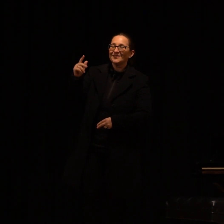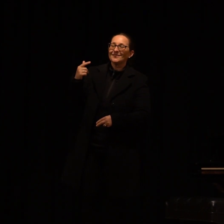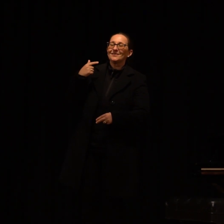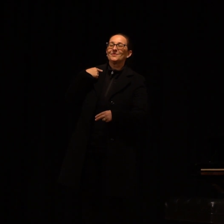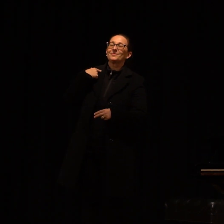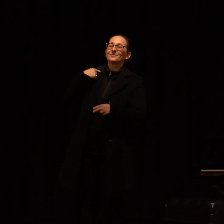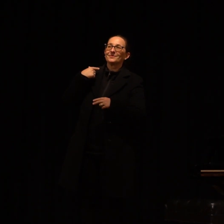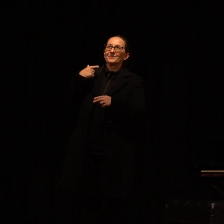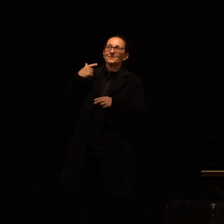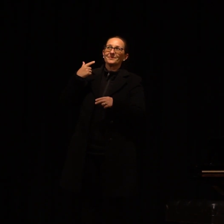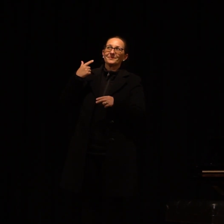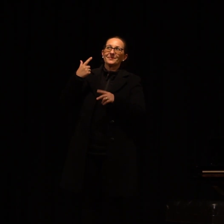My name is Jill Stark.